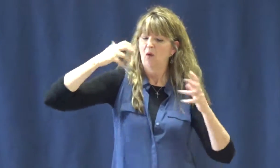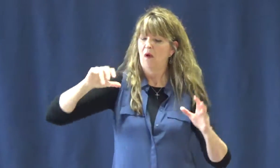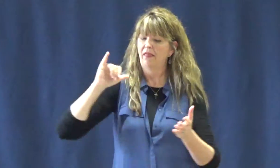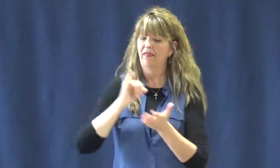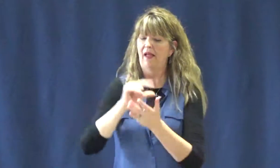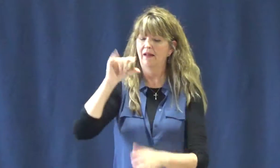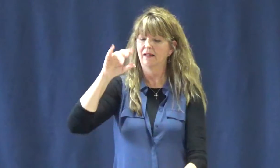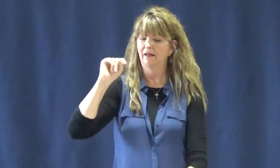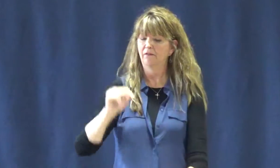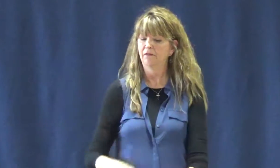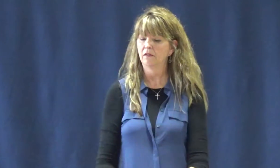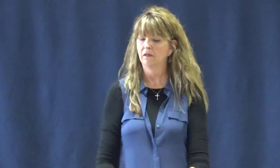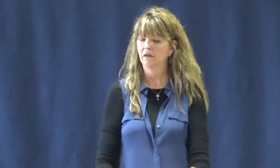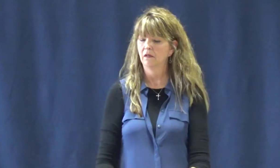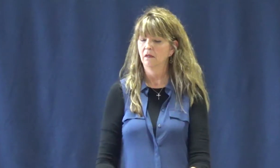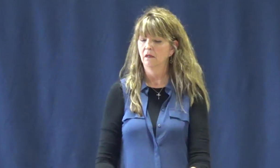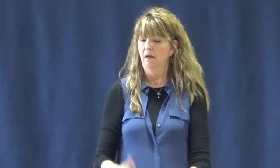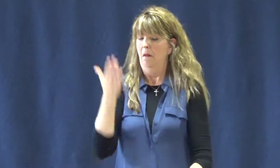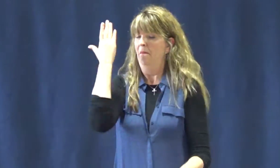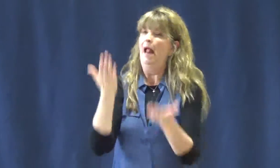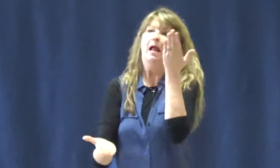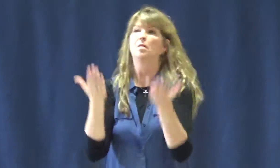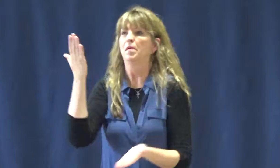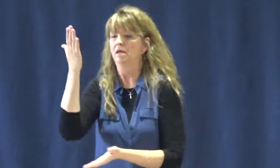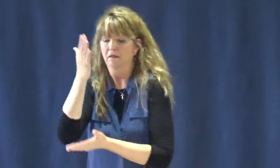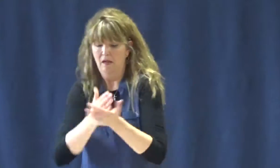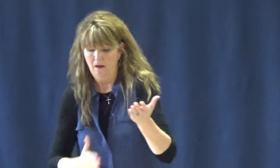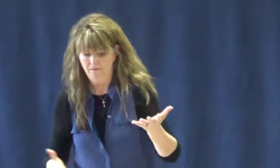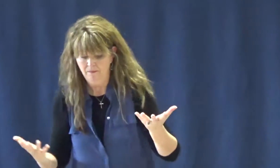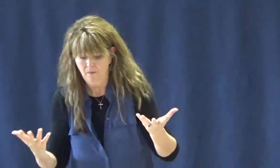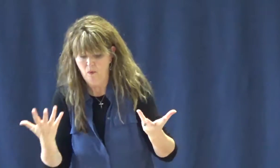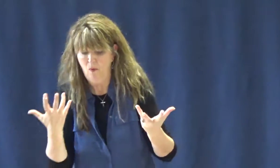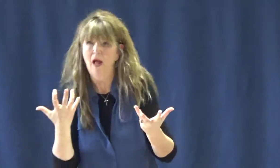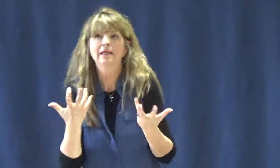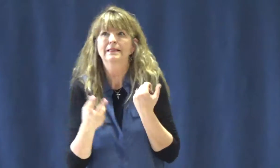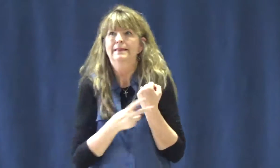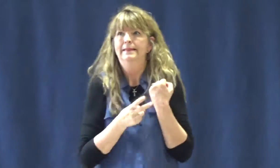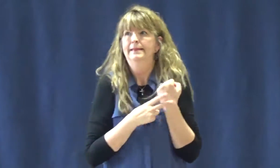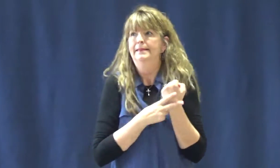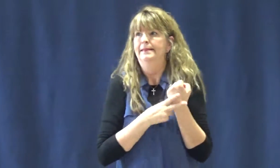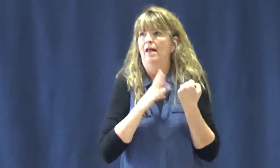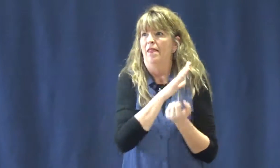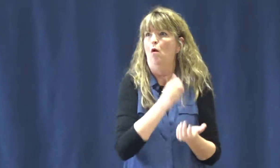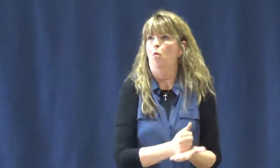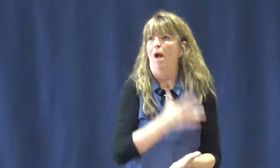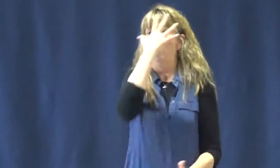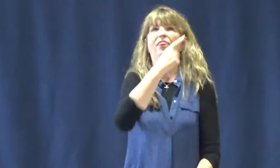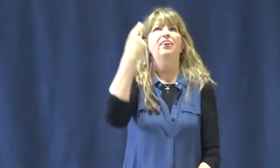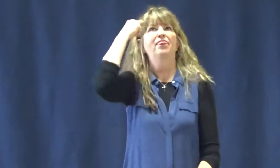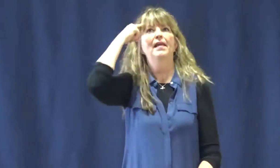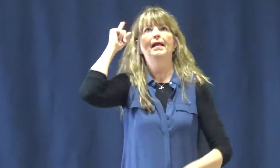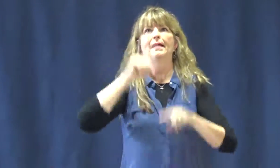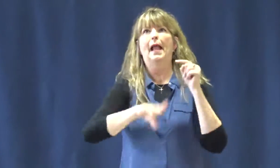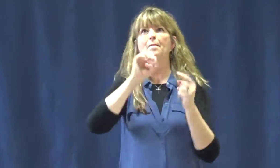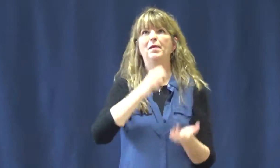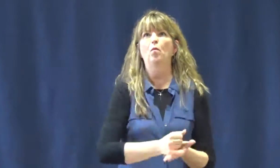And they resist. They do not want that gift. Maybe some want to be able to save their